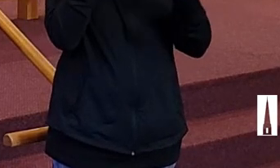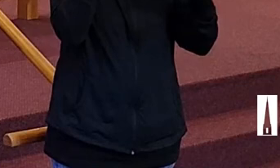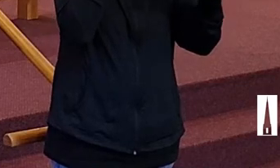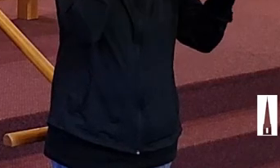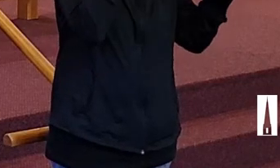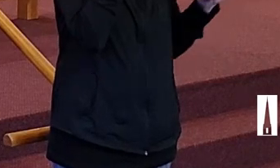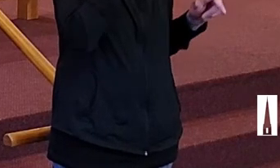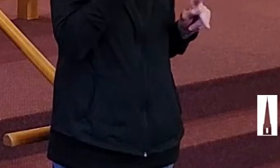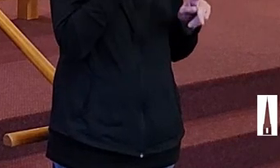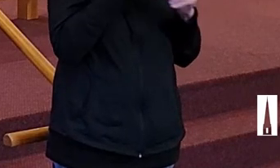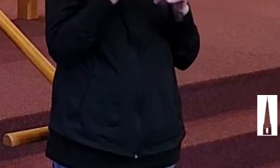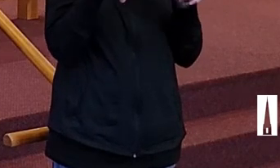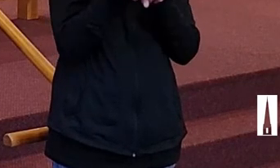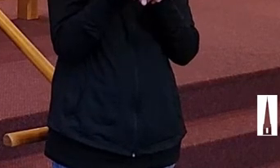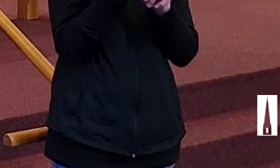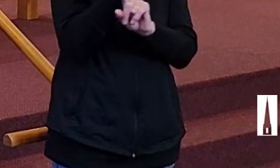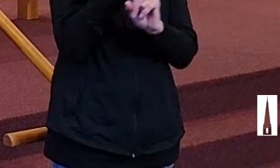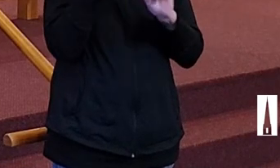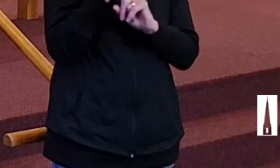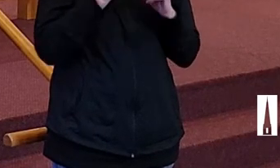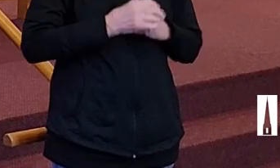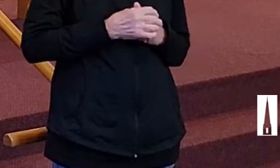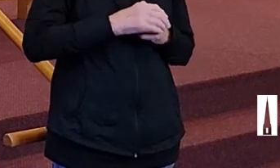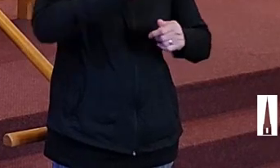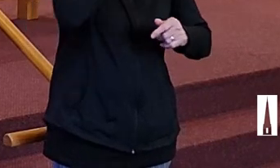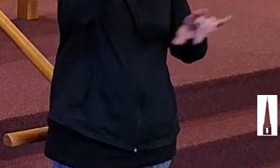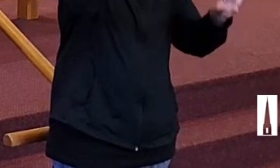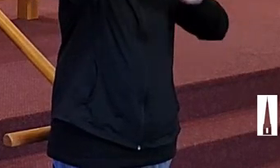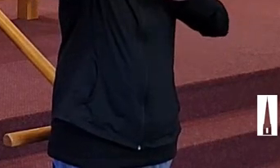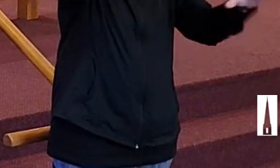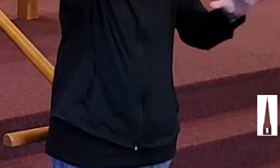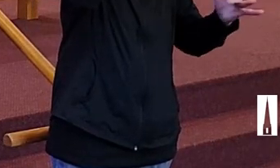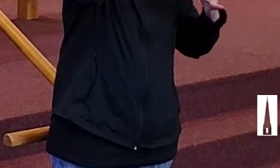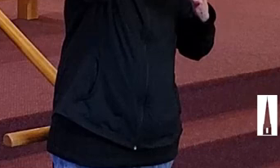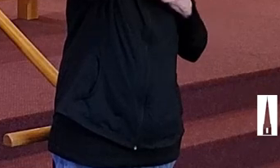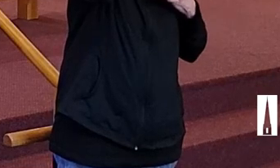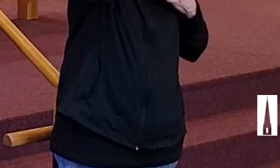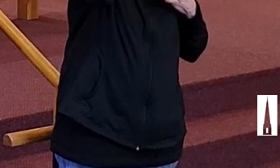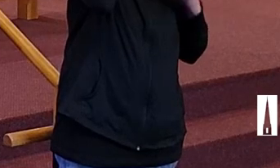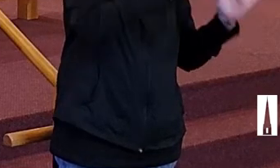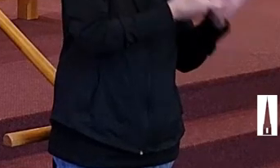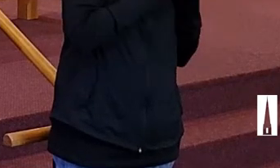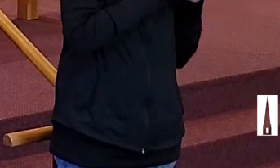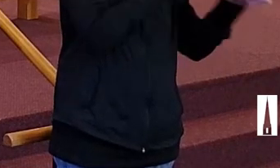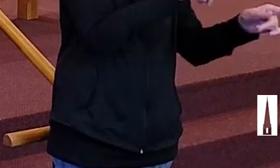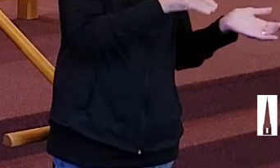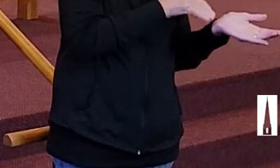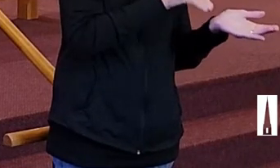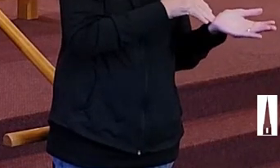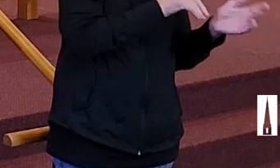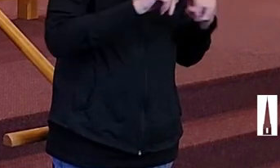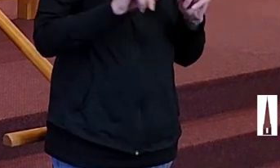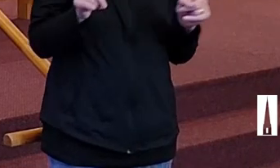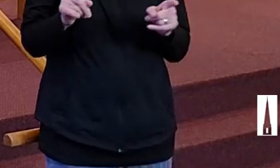situations like this. Not bad enough to see a doctor, but not well enough to